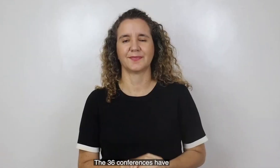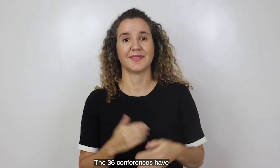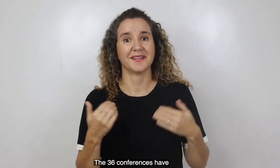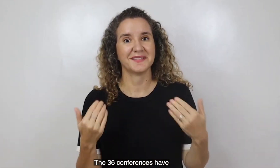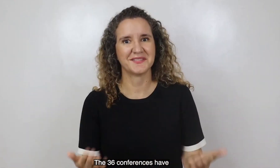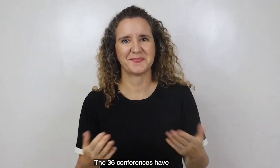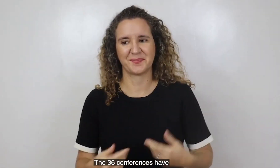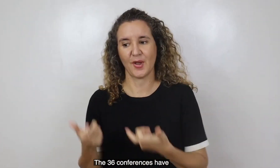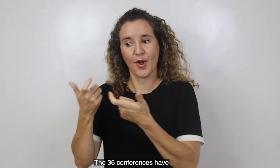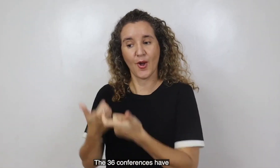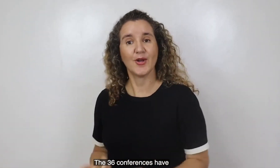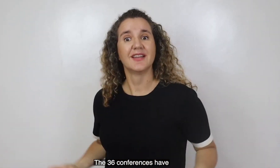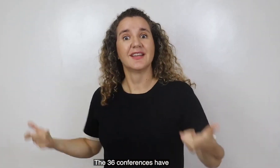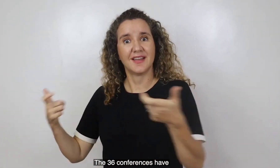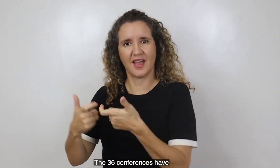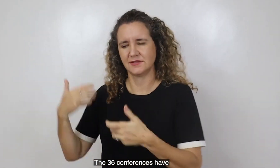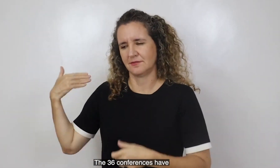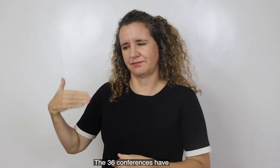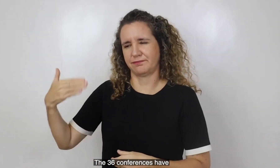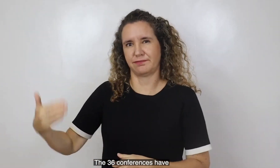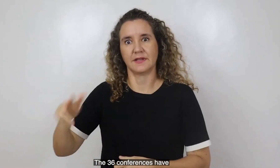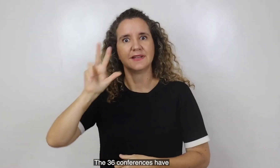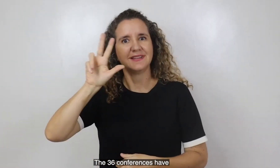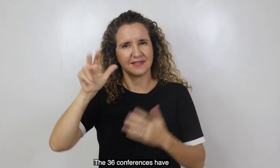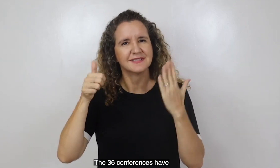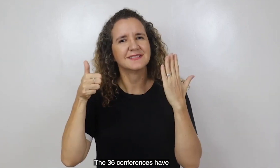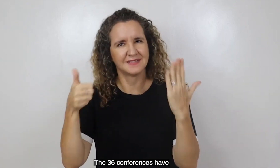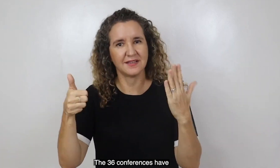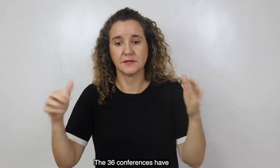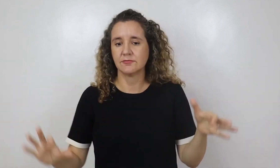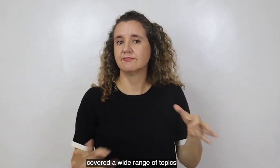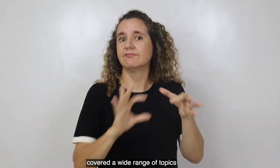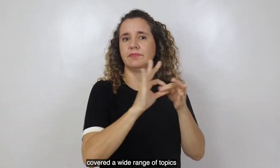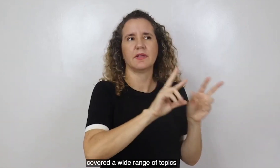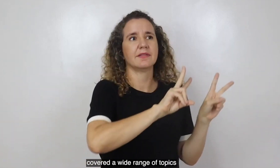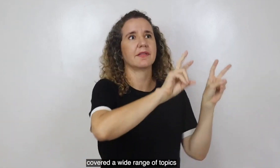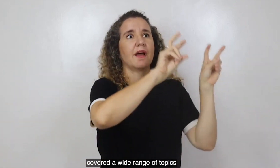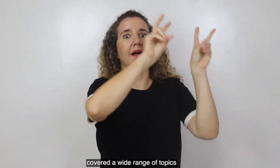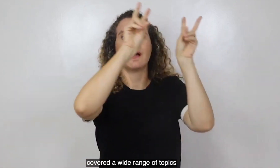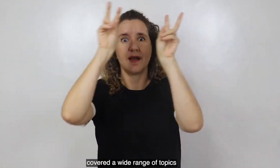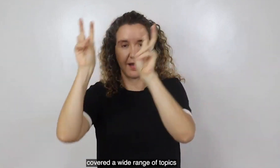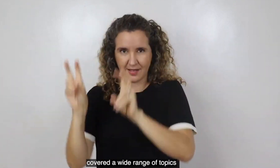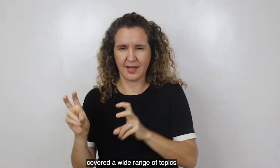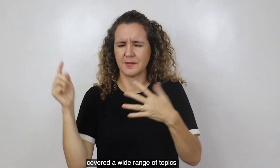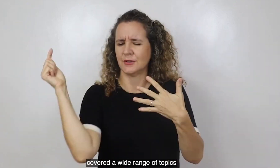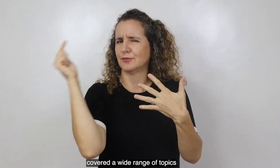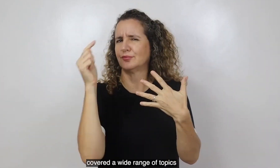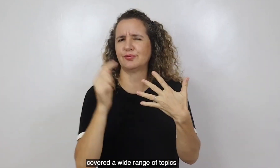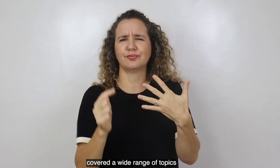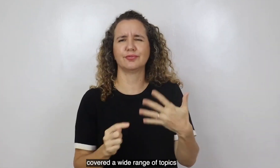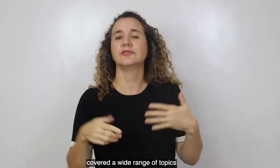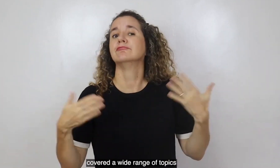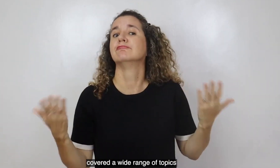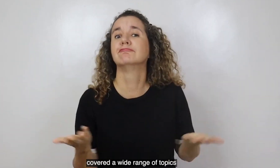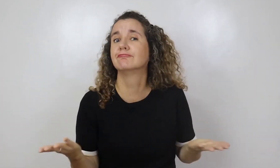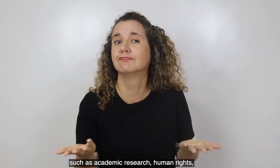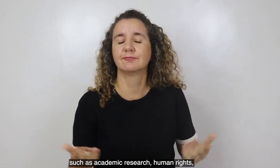The 36 conferences have covered a wide range of topics, such as academic